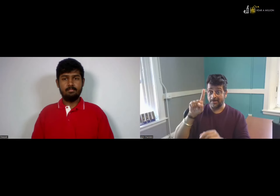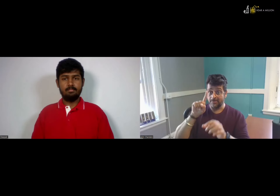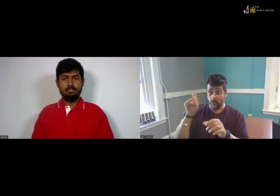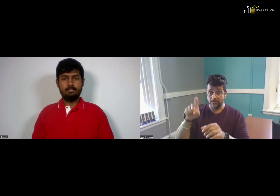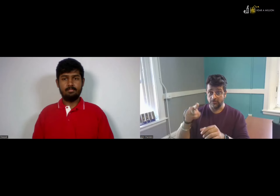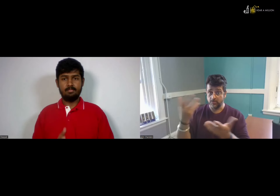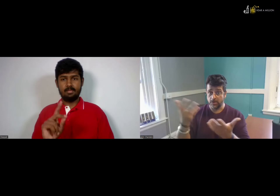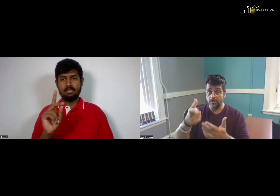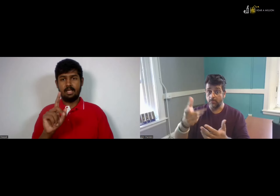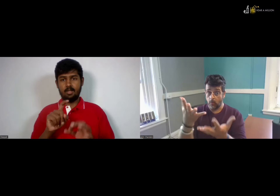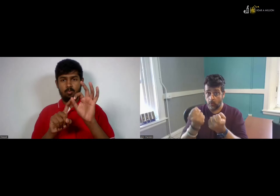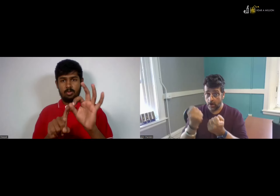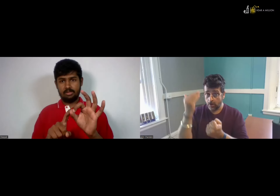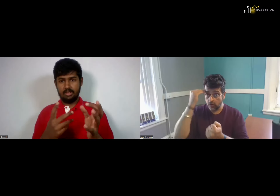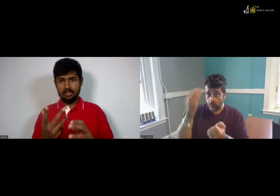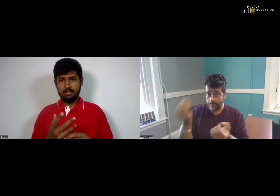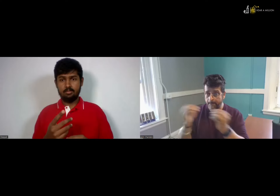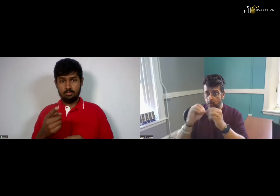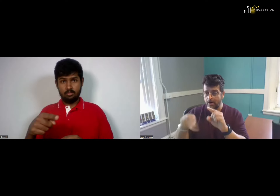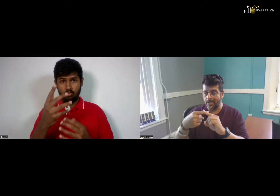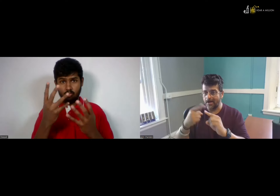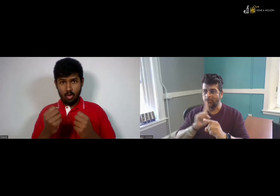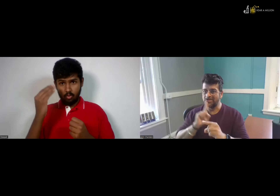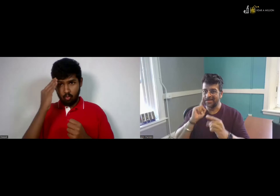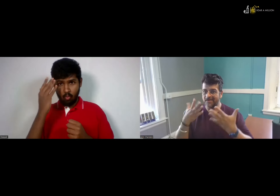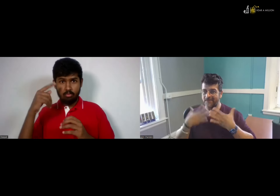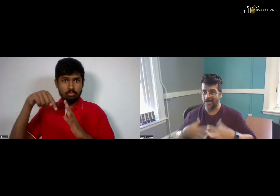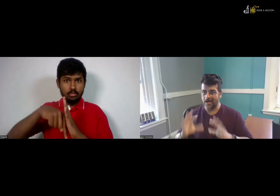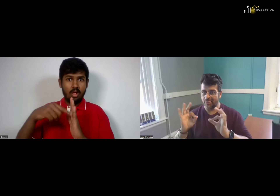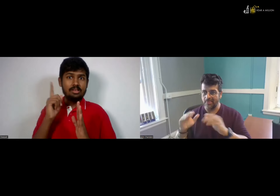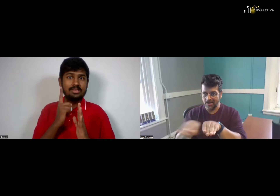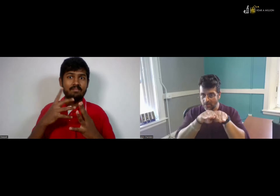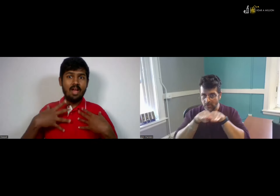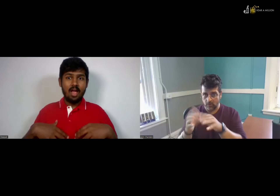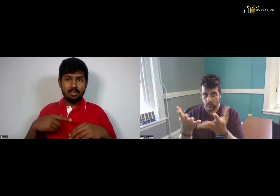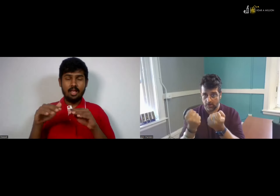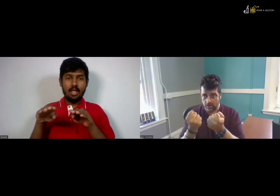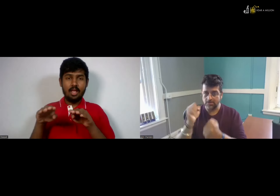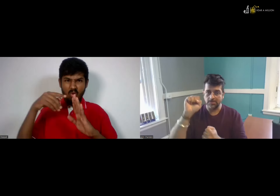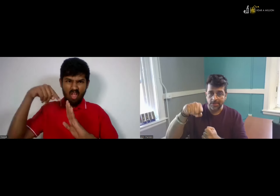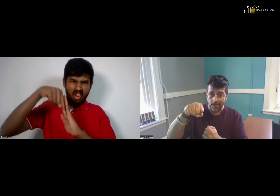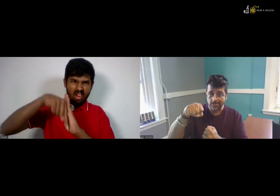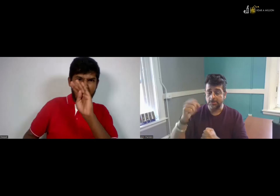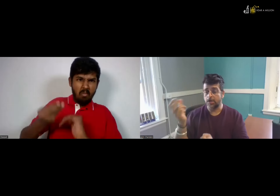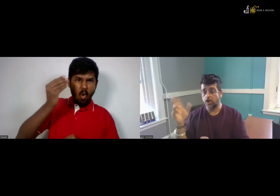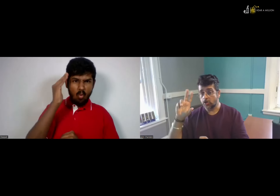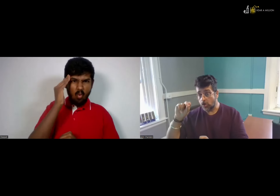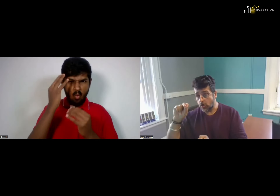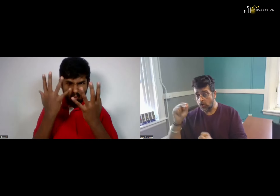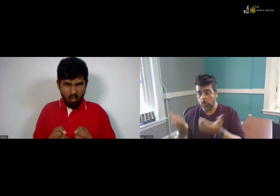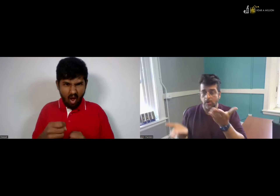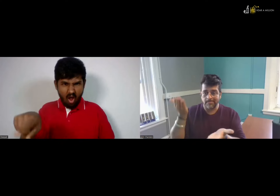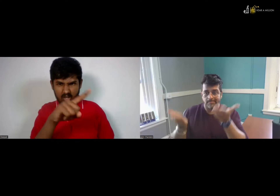Do you want to learn more about deaf health equity? Yes, no,